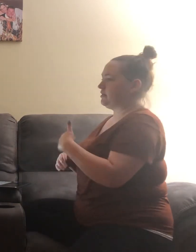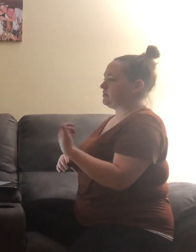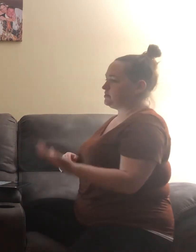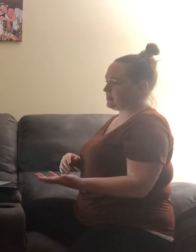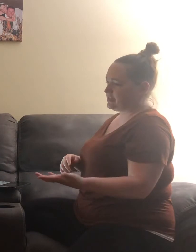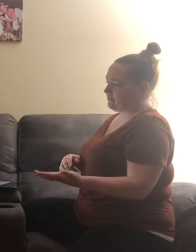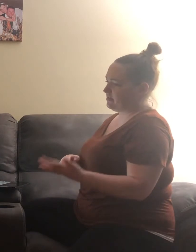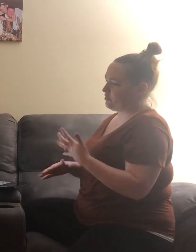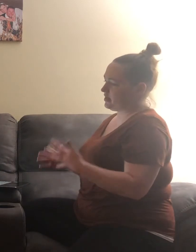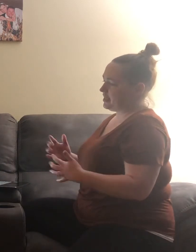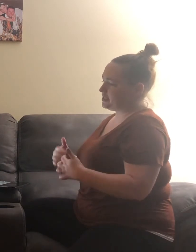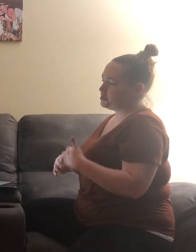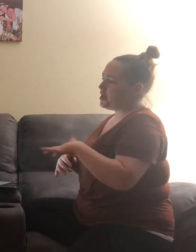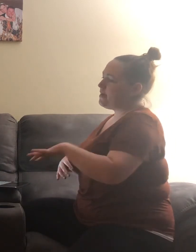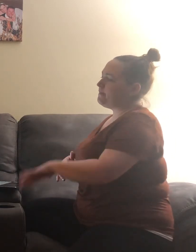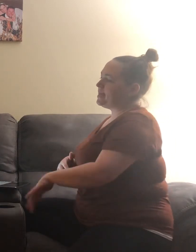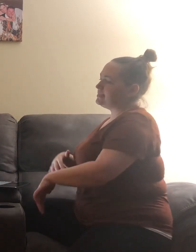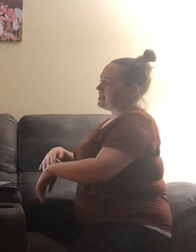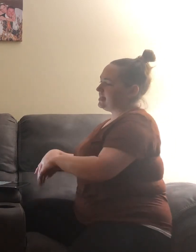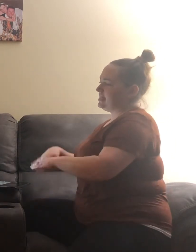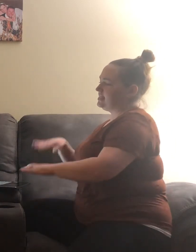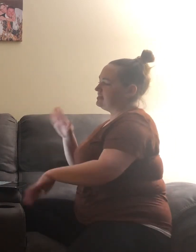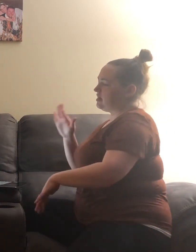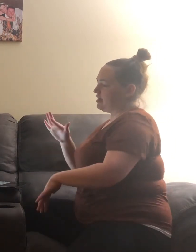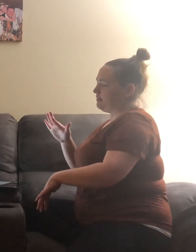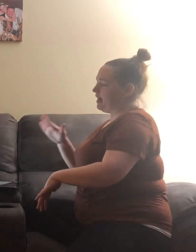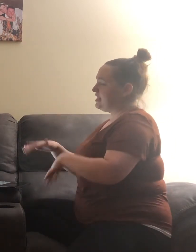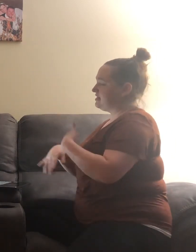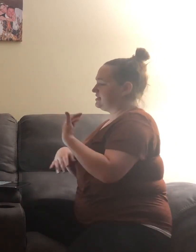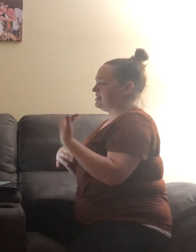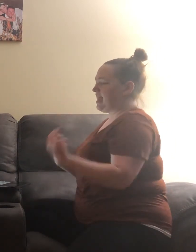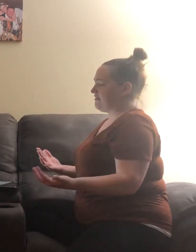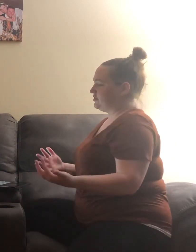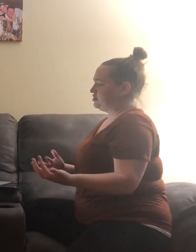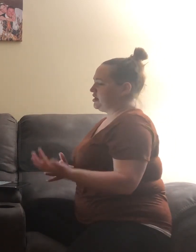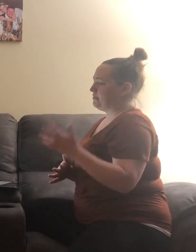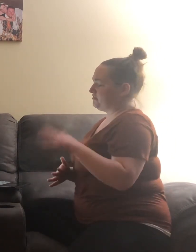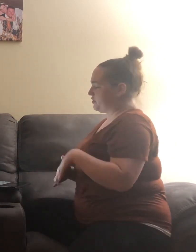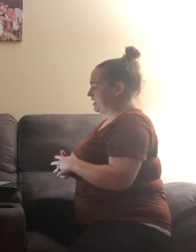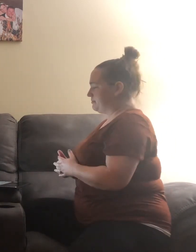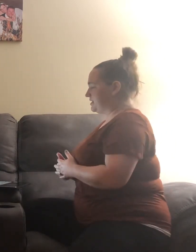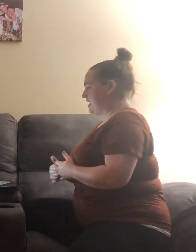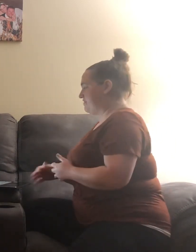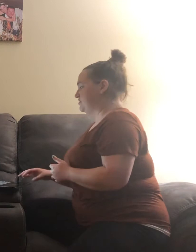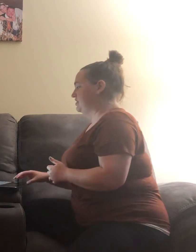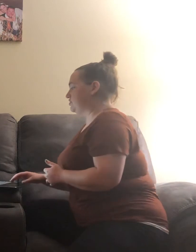was 174-ish. Based on his height, that's an average number for him to have, so that's great.